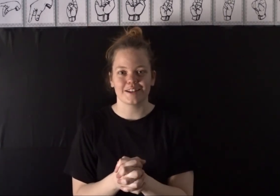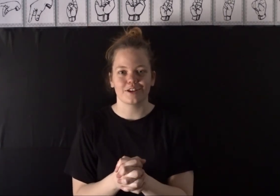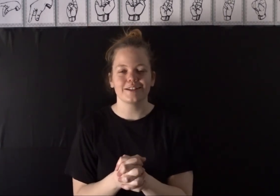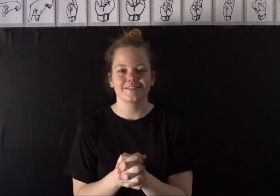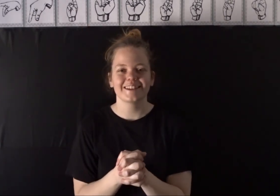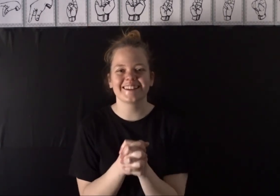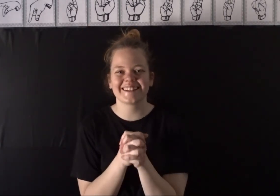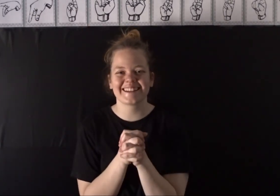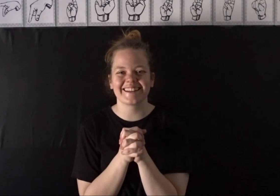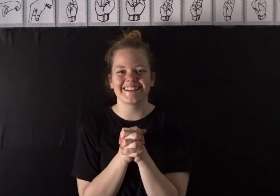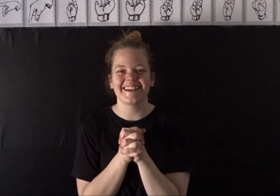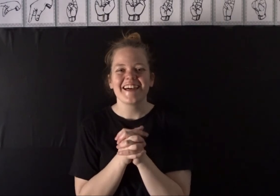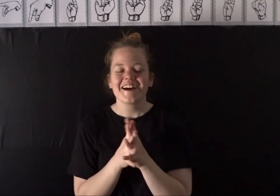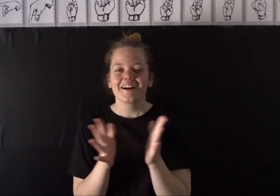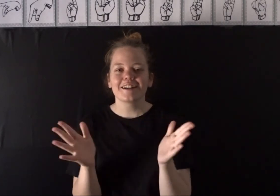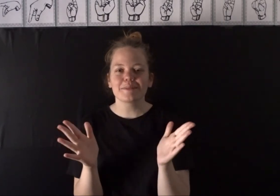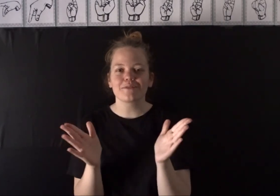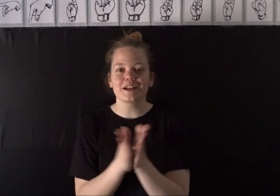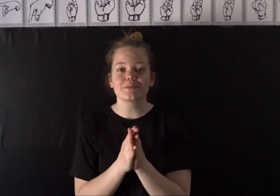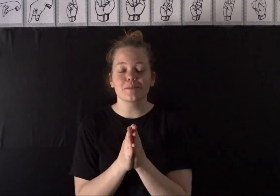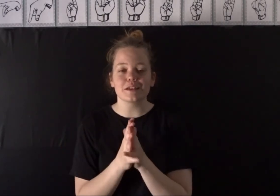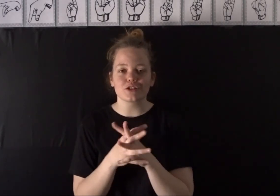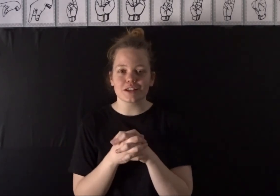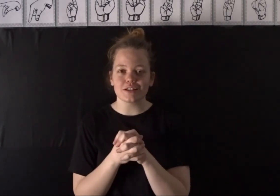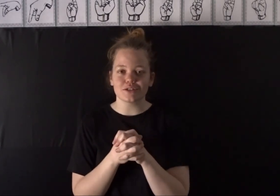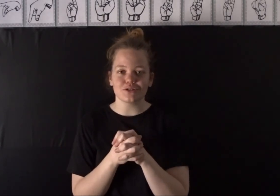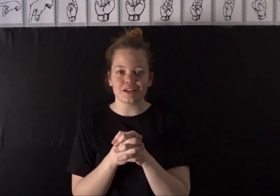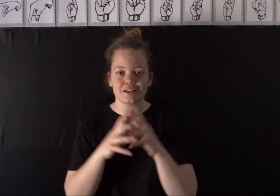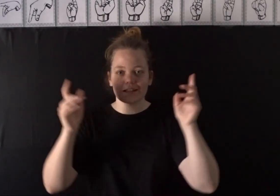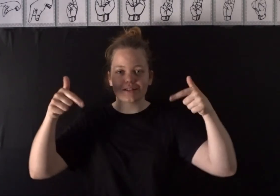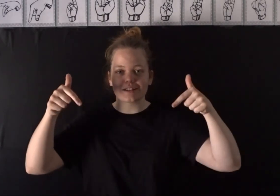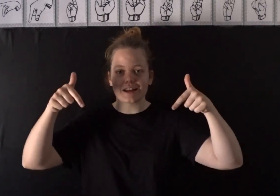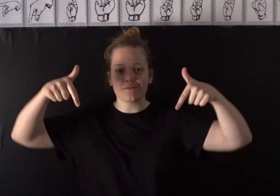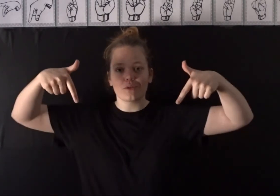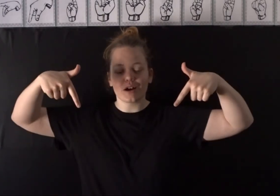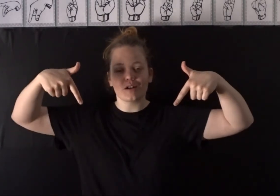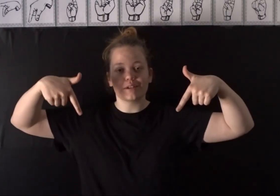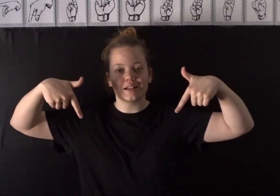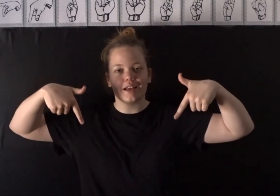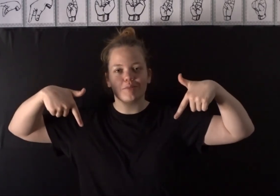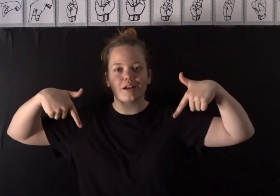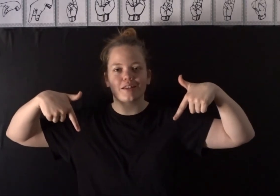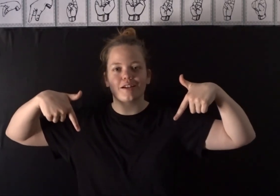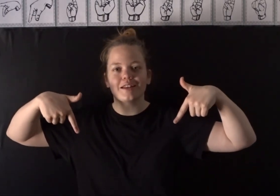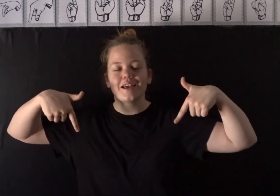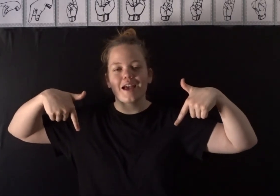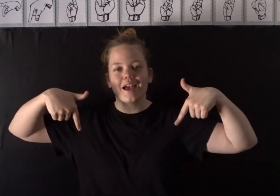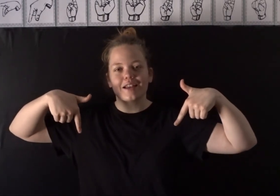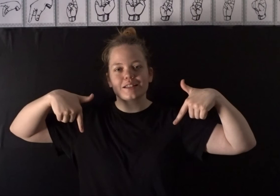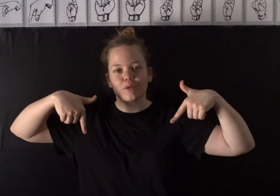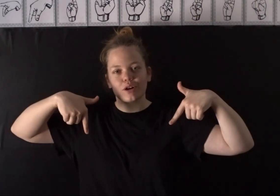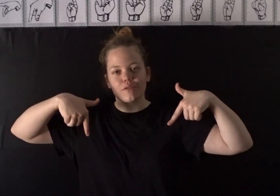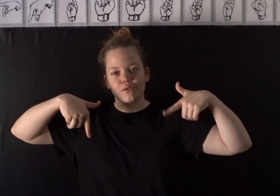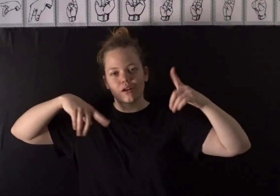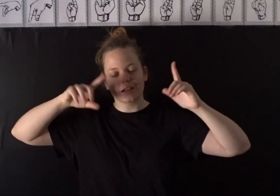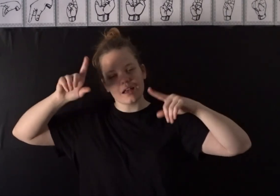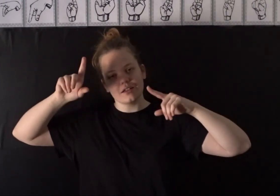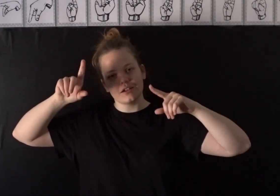right? Alright, my friends, well, make sure that you tune in later today for our Read Aloud Marathon, and tomorrow for calendar,